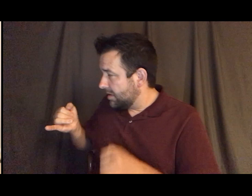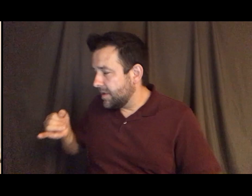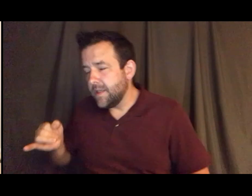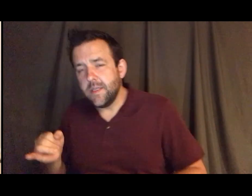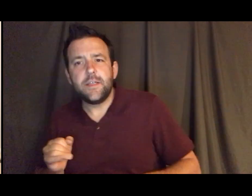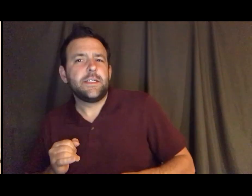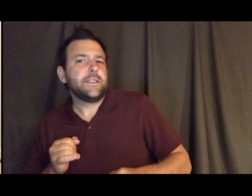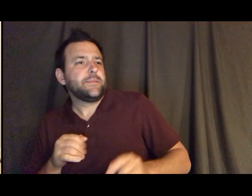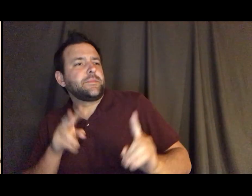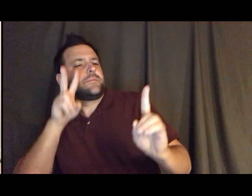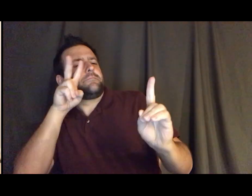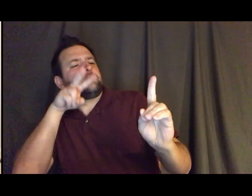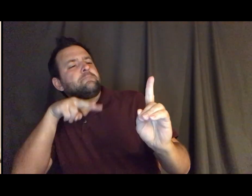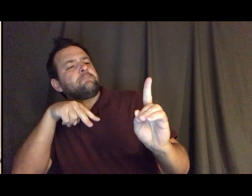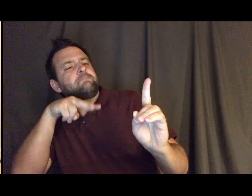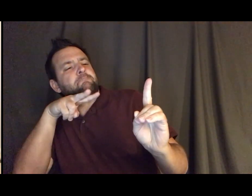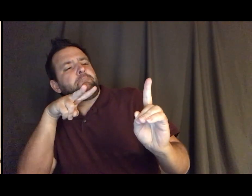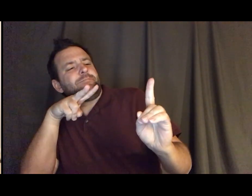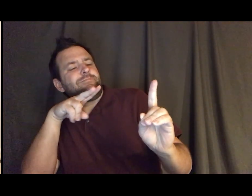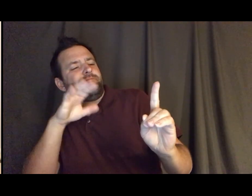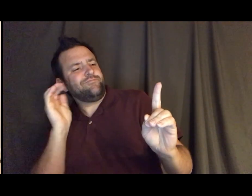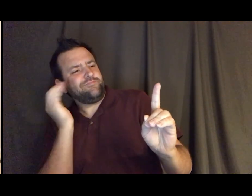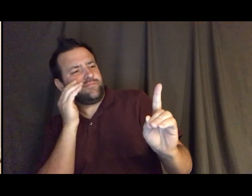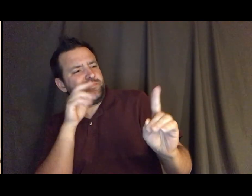of boy, so she stayed to play.